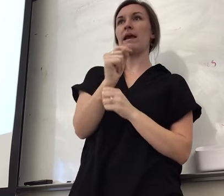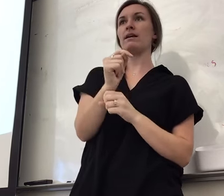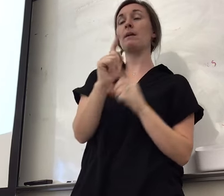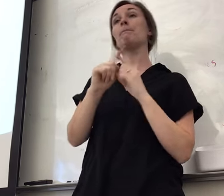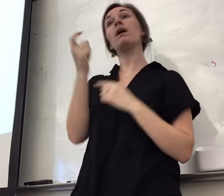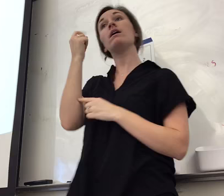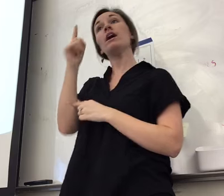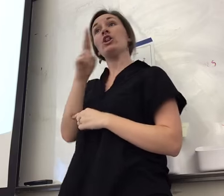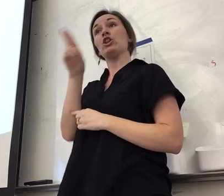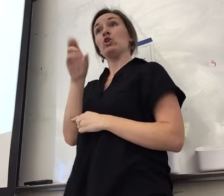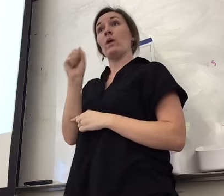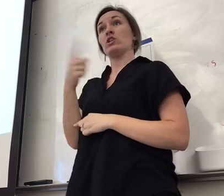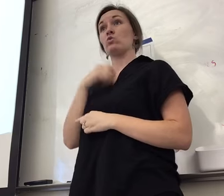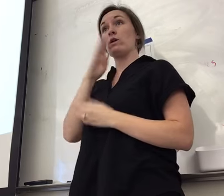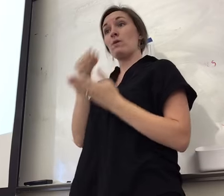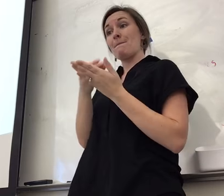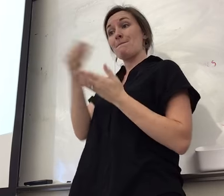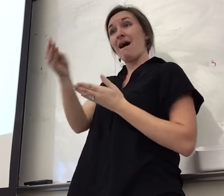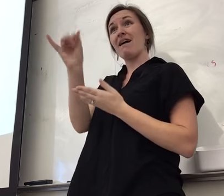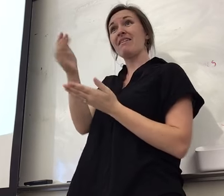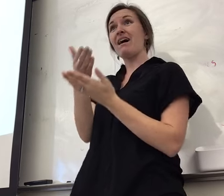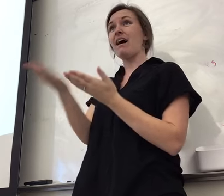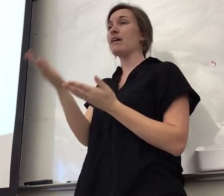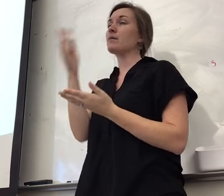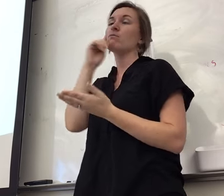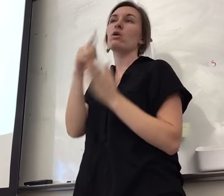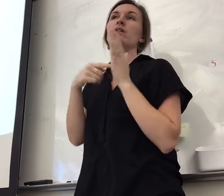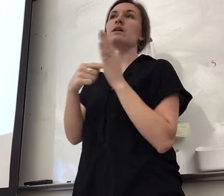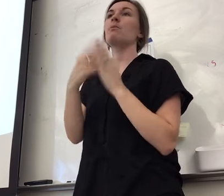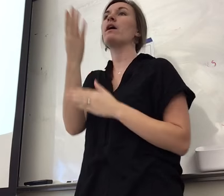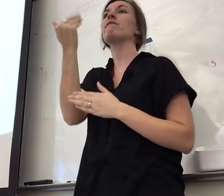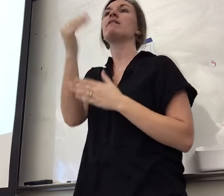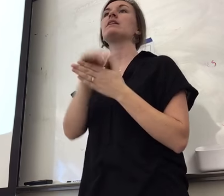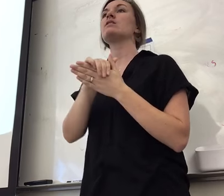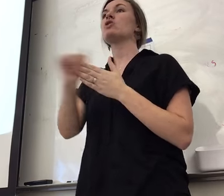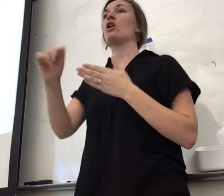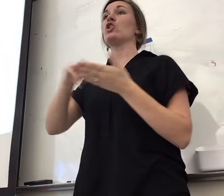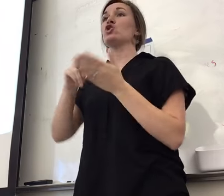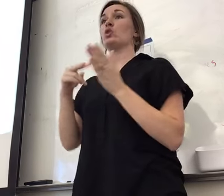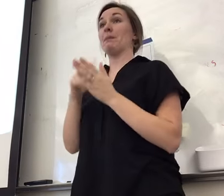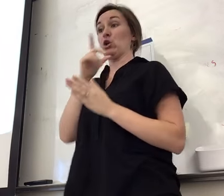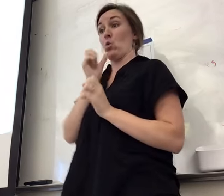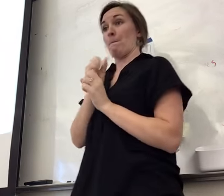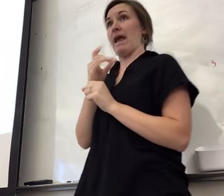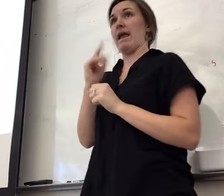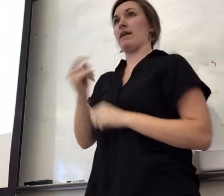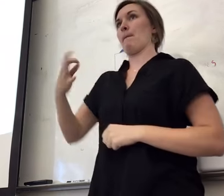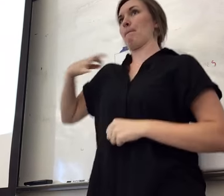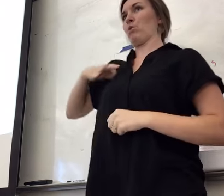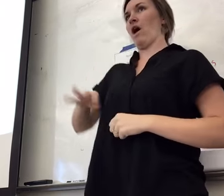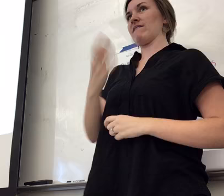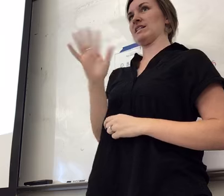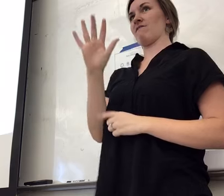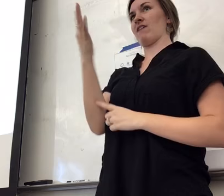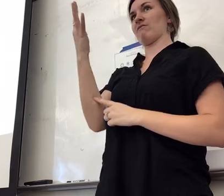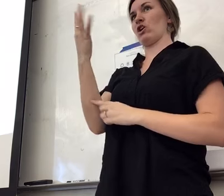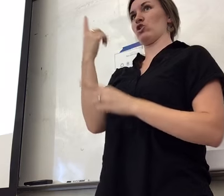purchase that item, let's say for $15, so they make a $5 profit. However, if we purchase it from